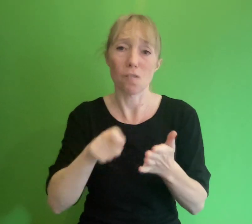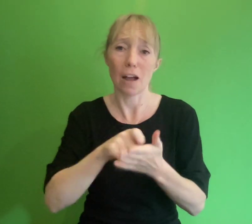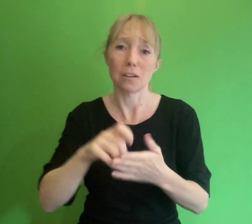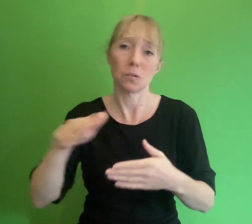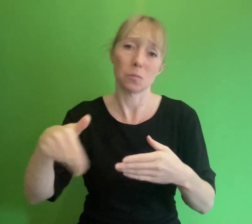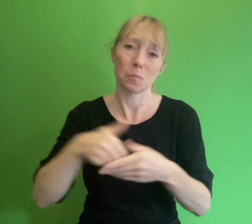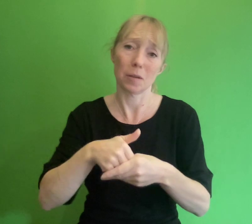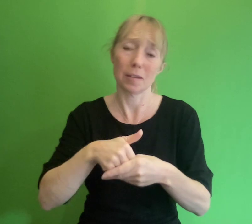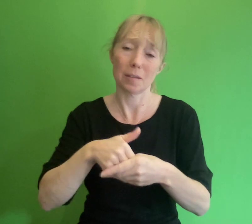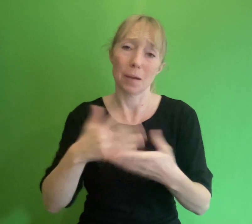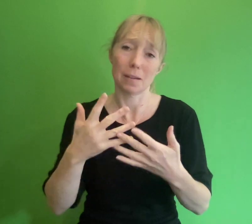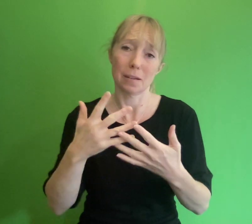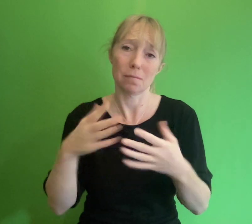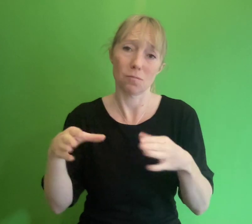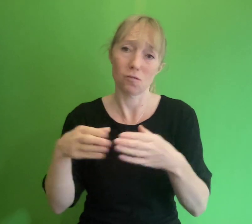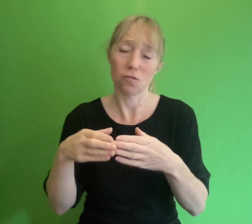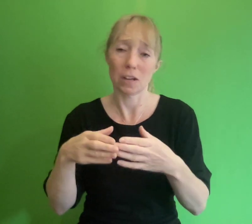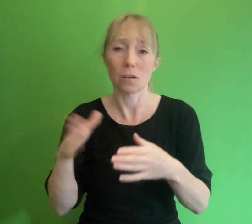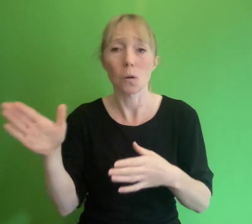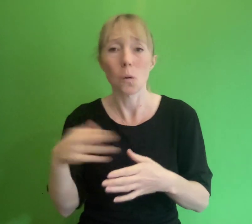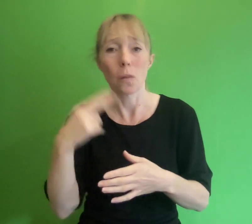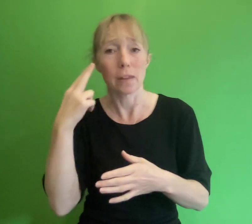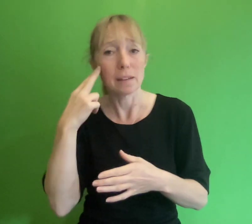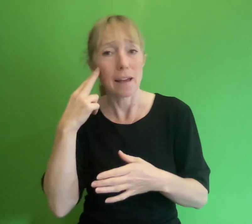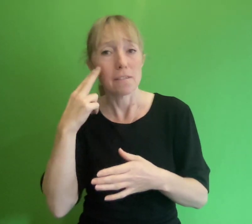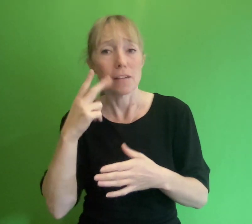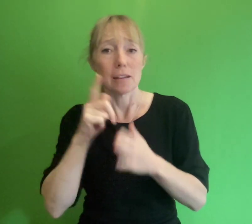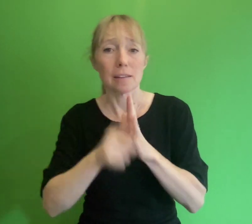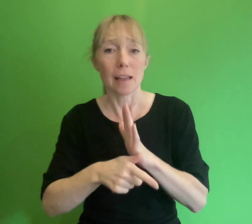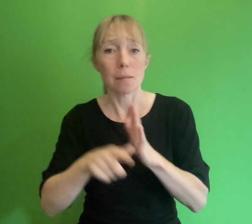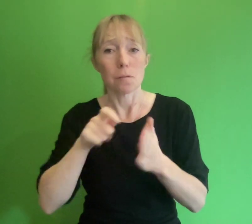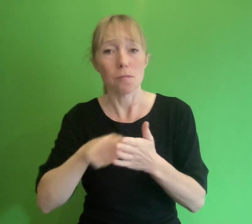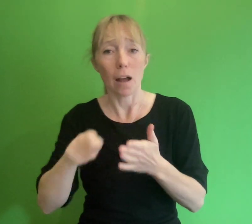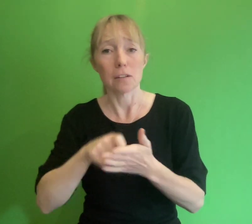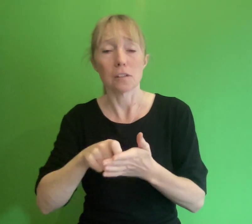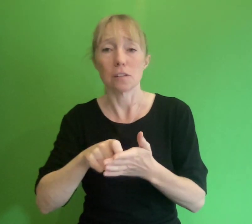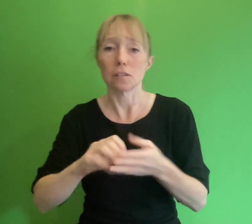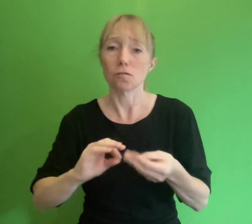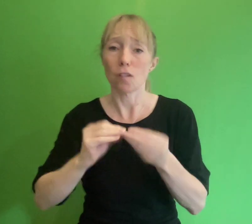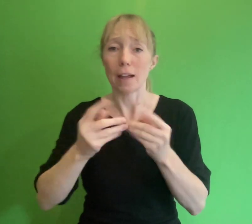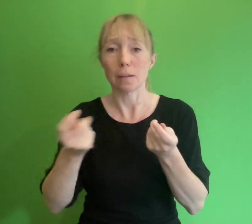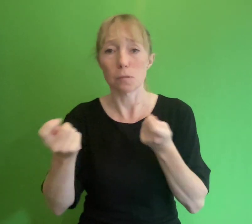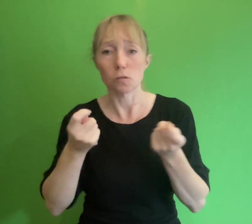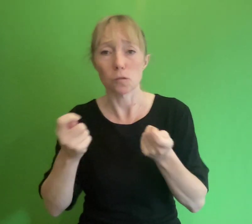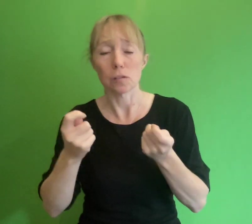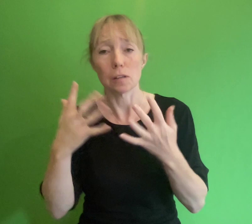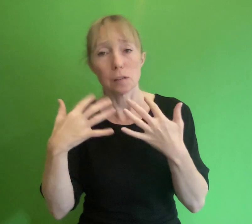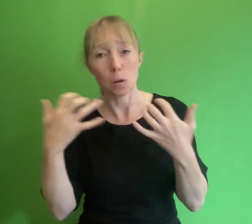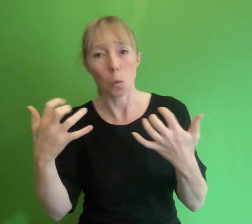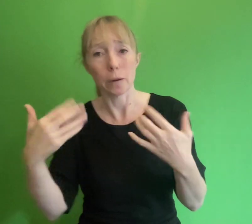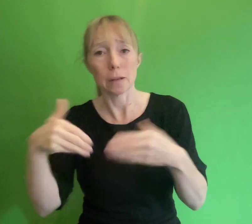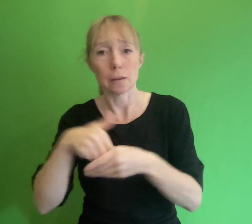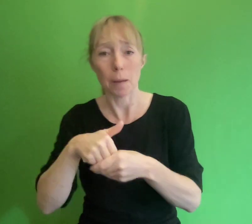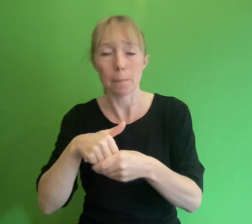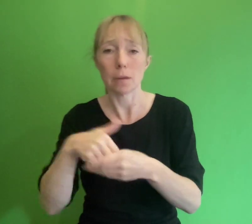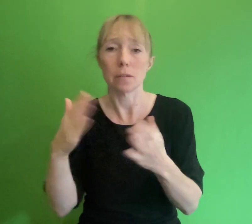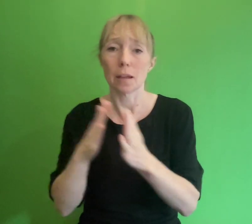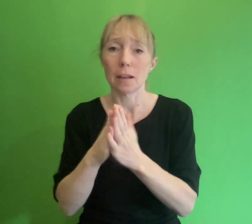retreat, all the deaf and disabled writers, creative producers and audience members and literature